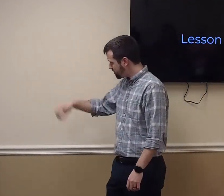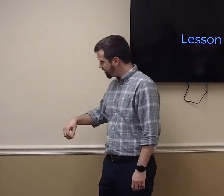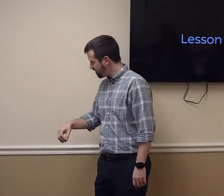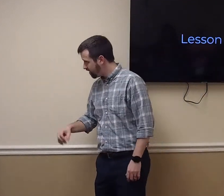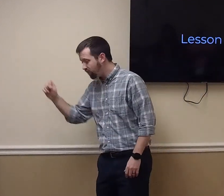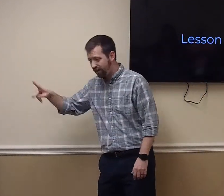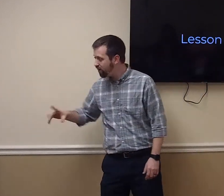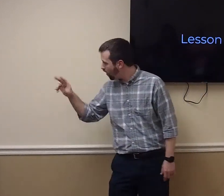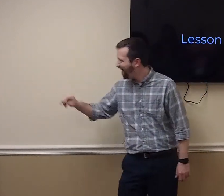Okay, no.